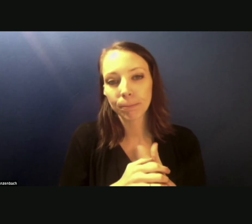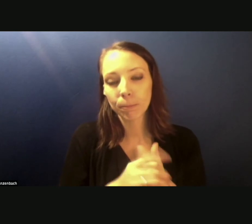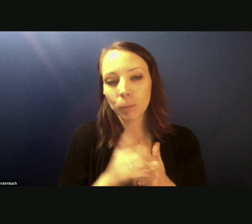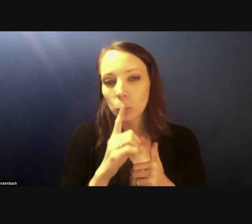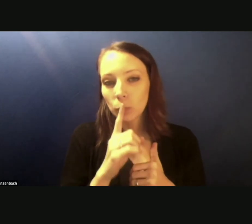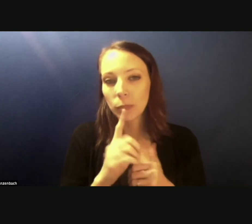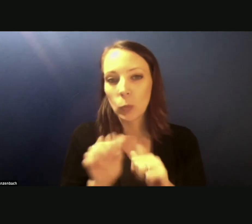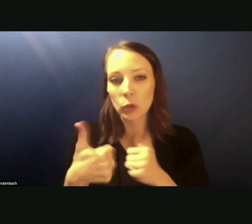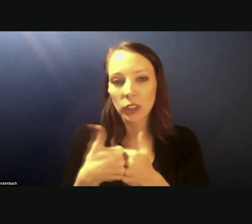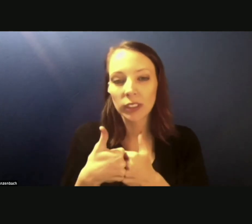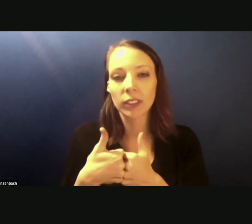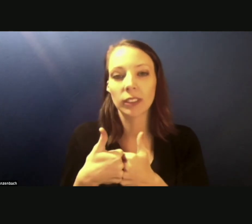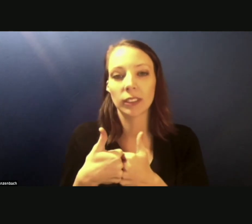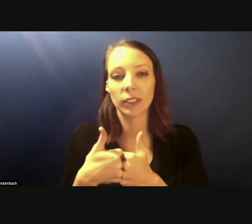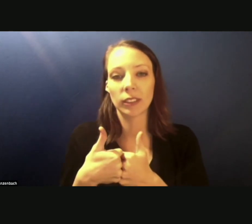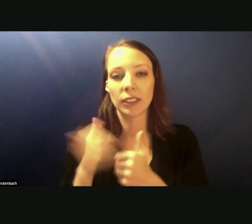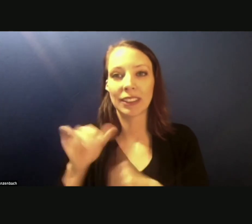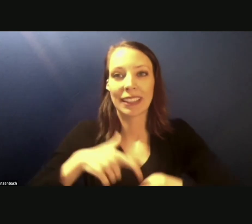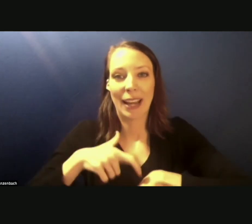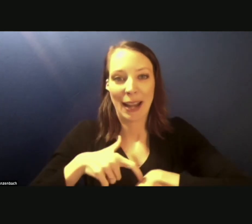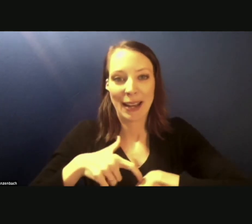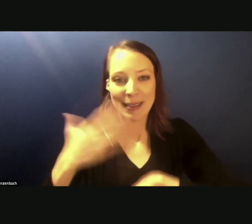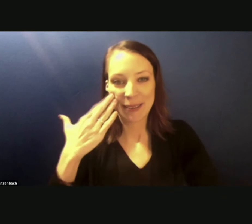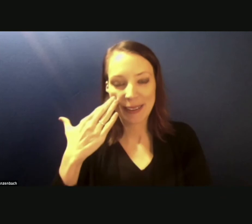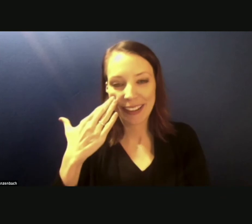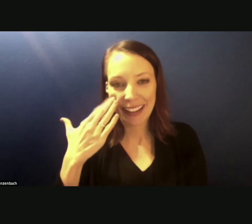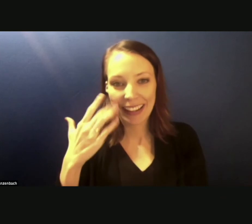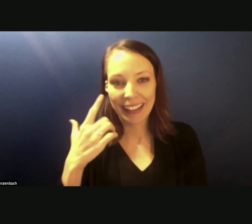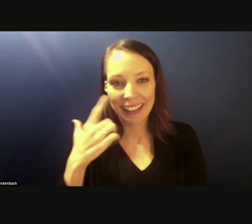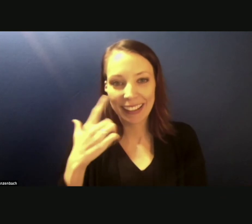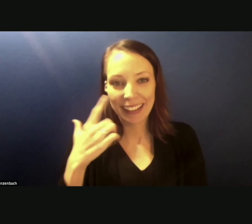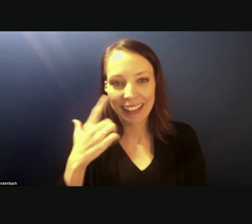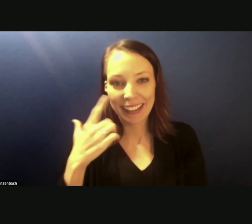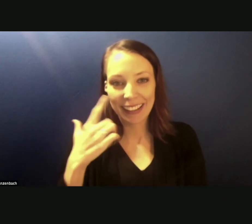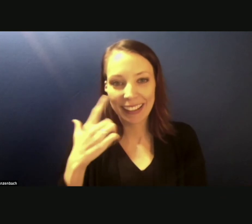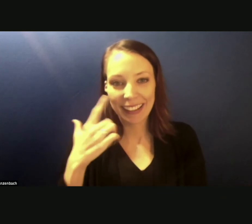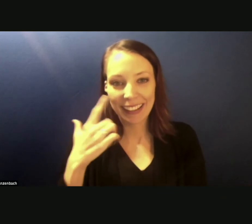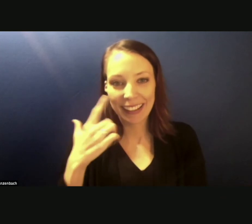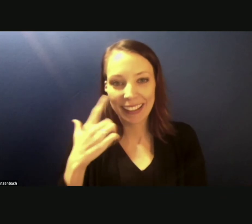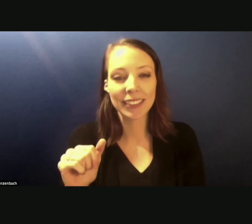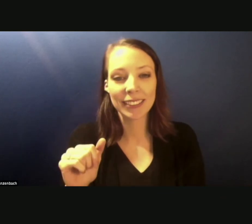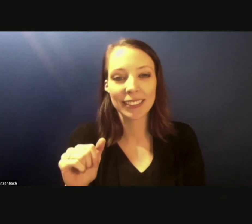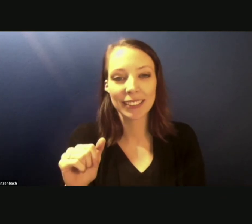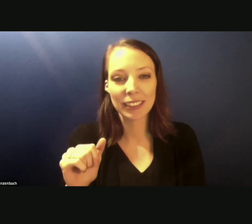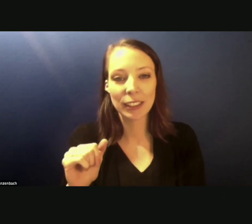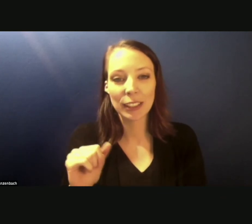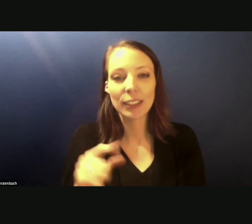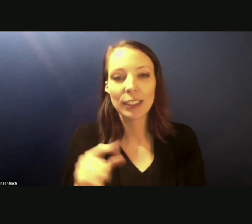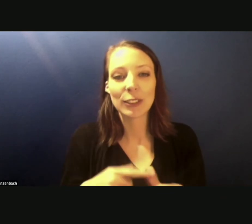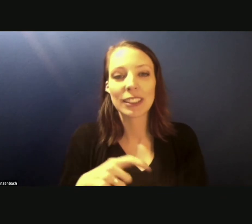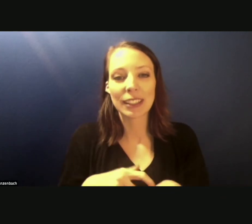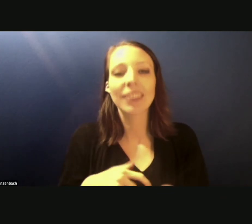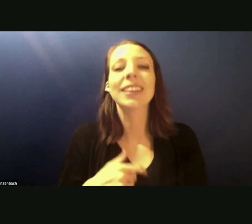a challenge that time, I think it was the first time that I really